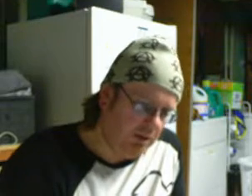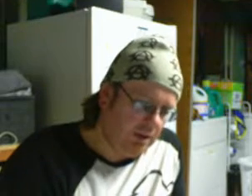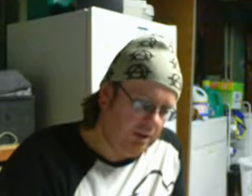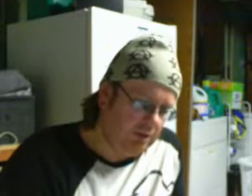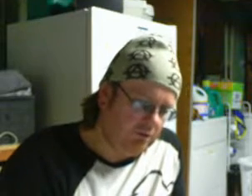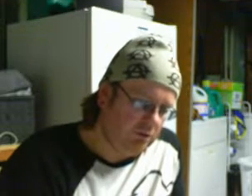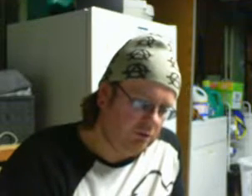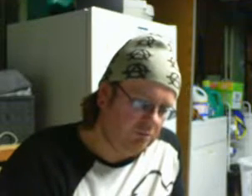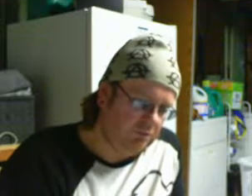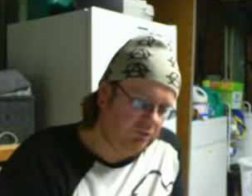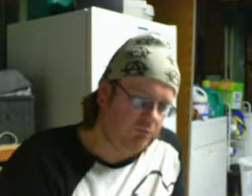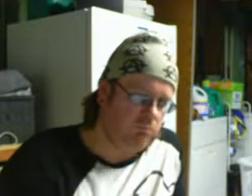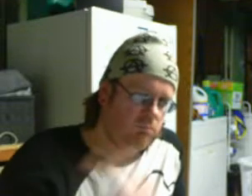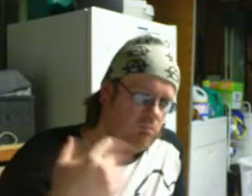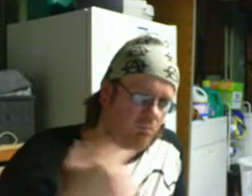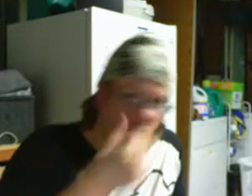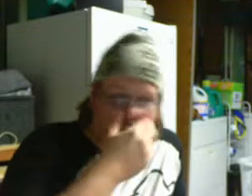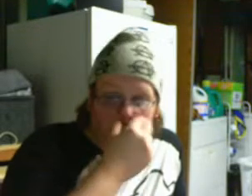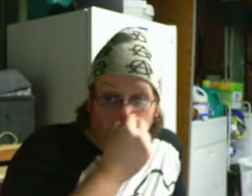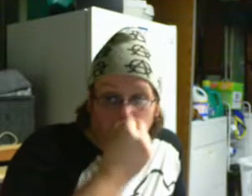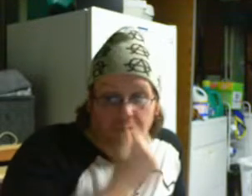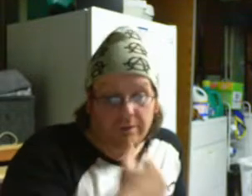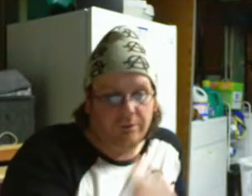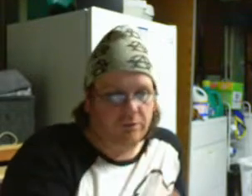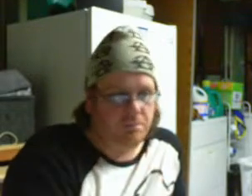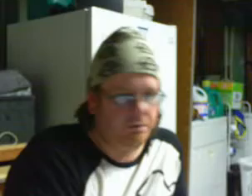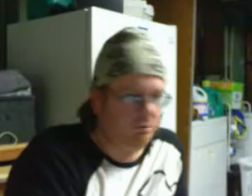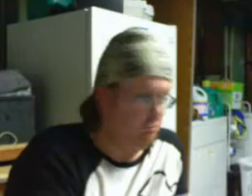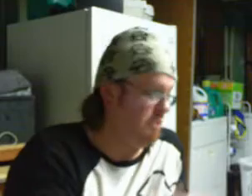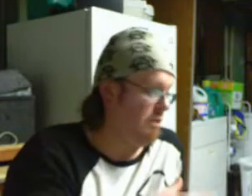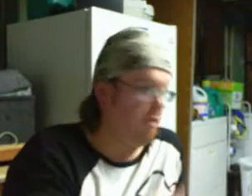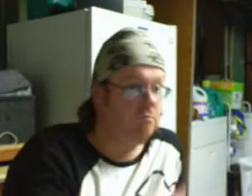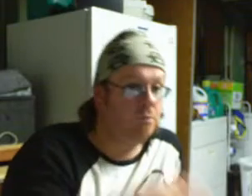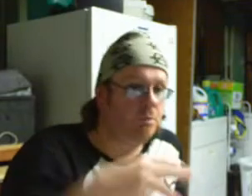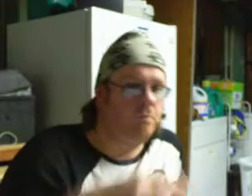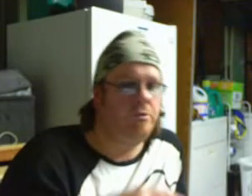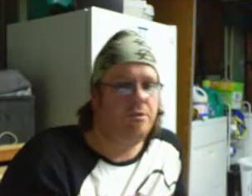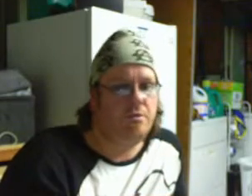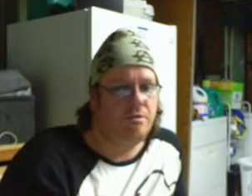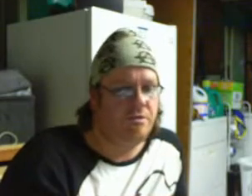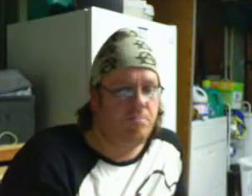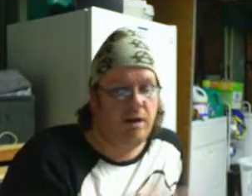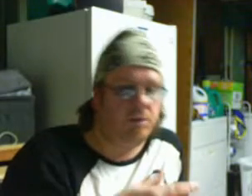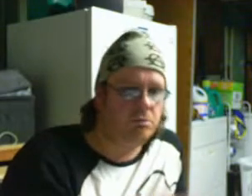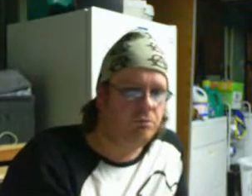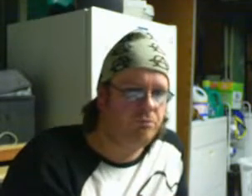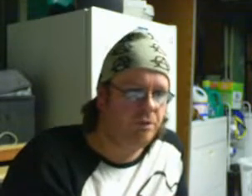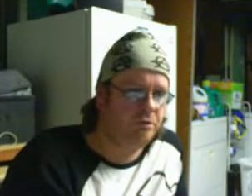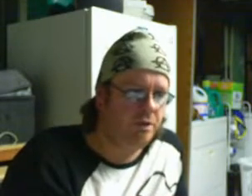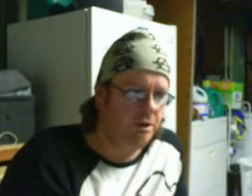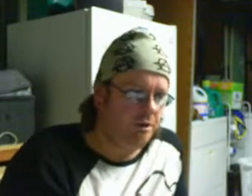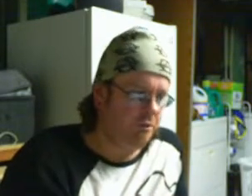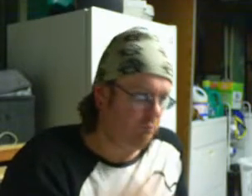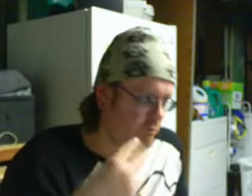And so this is apparently something that's written down and recorded in the Bible, which means it's recorded